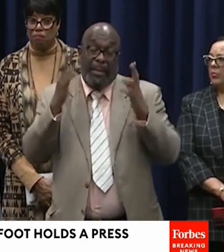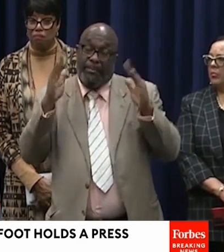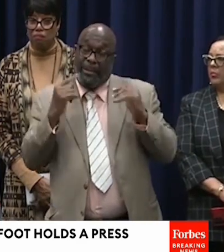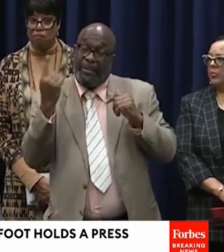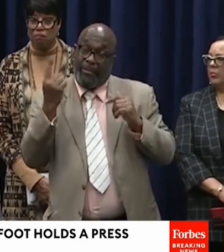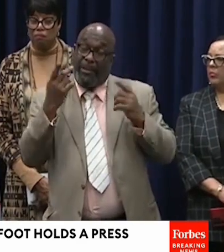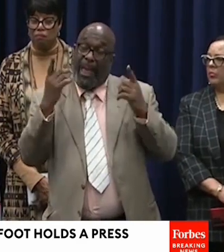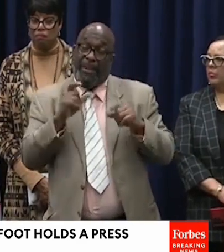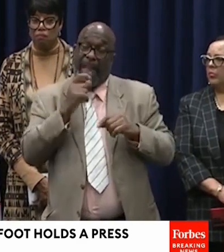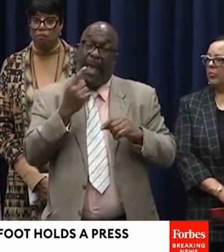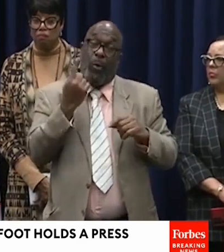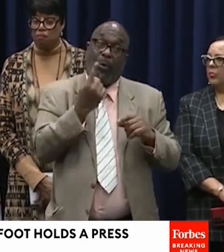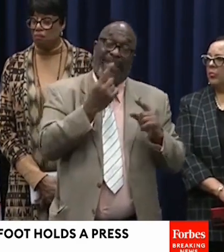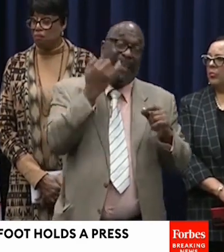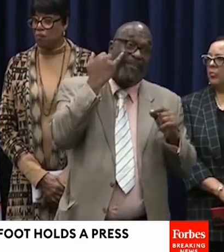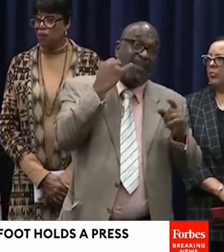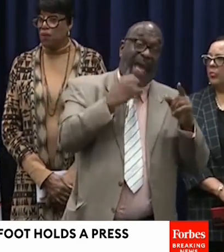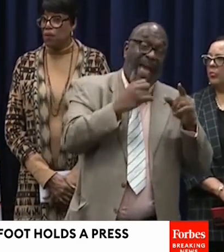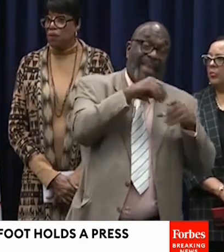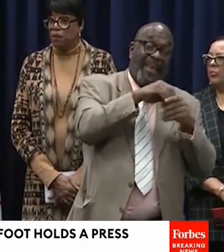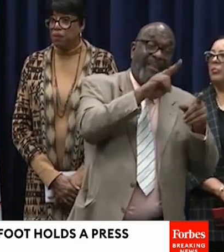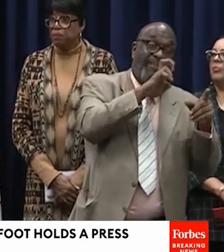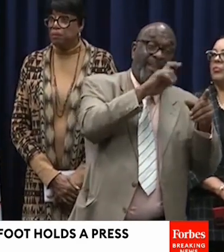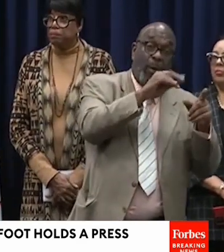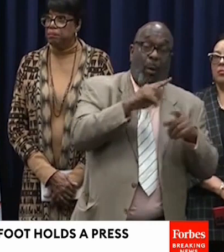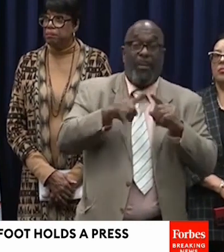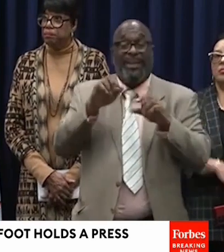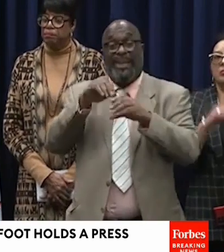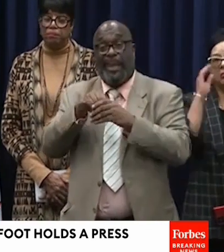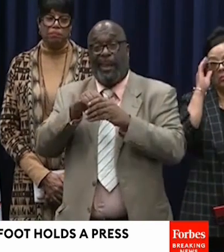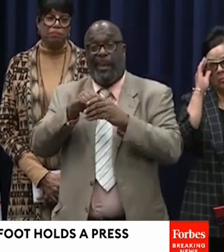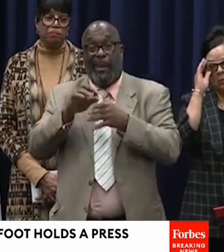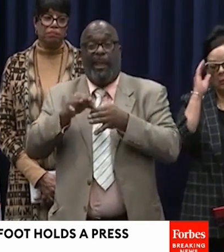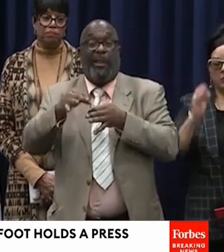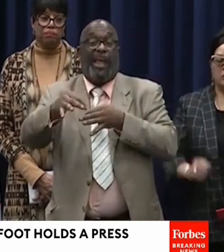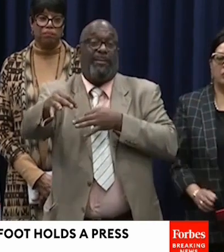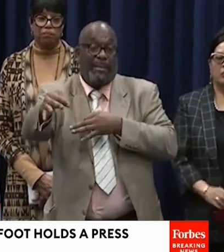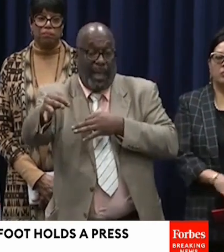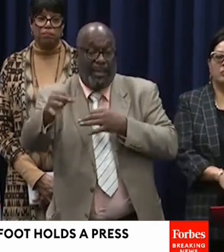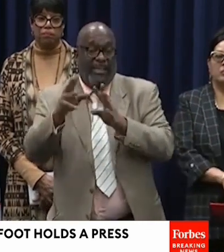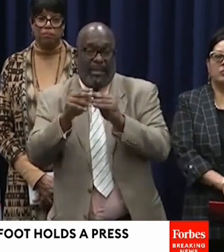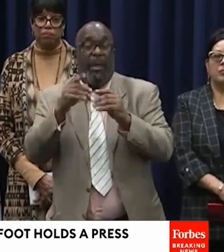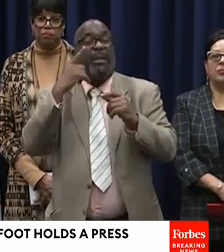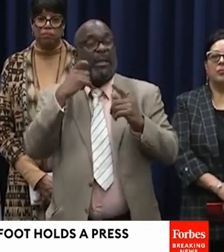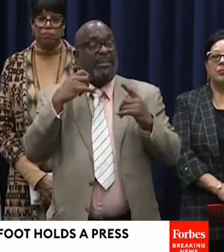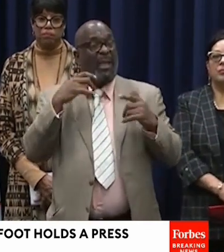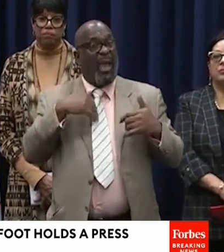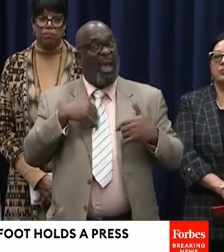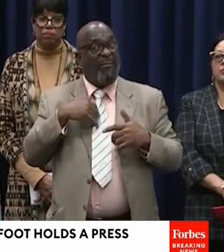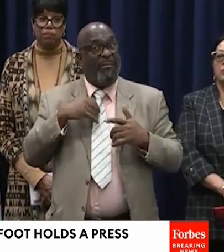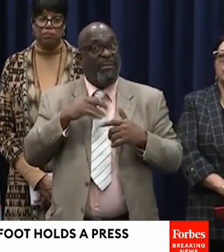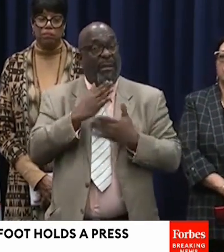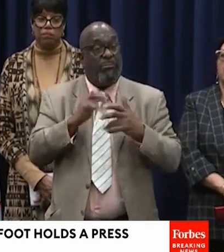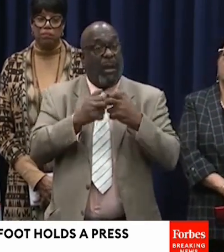session, in the lame duck session, but I'm hoping something gets done relatively soon because there are challenges there. Overall,